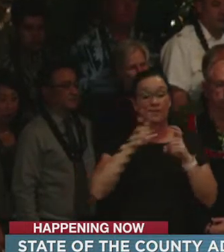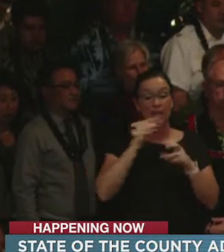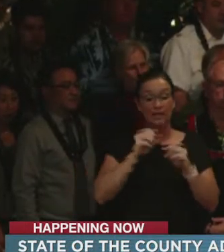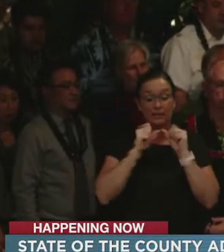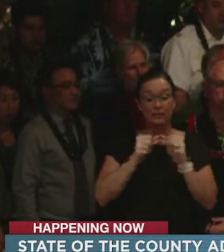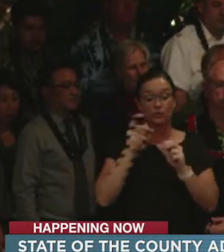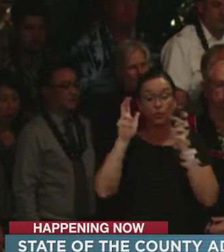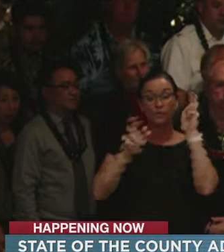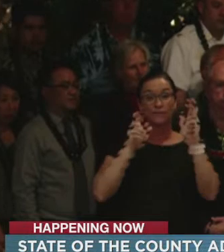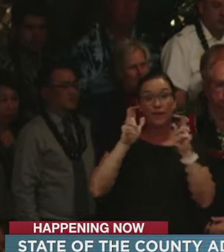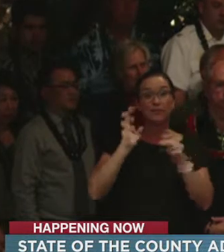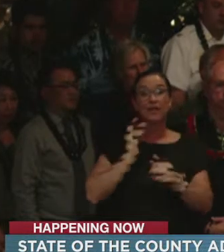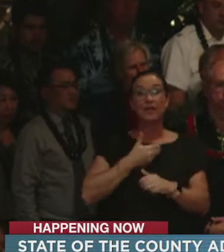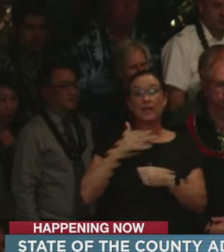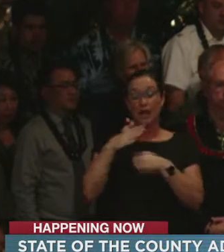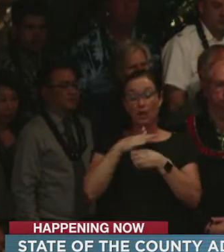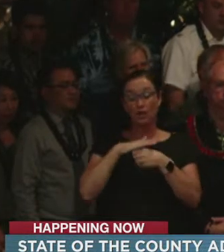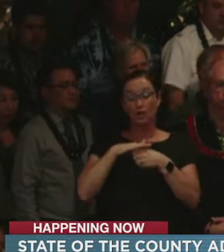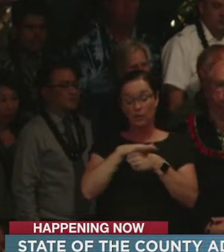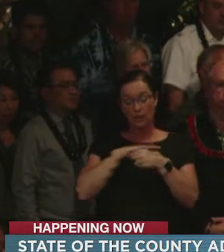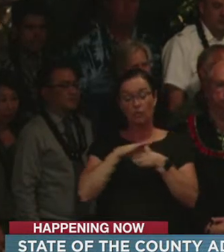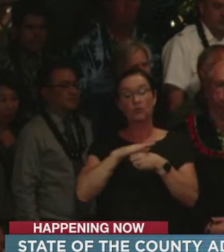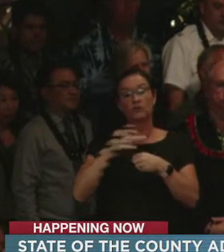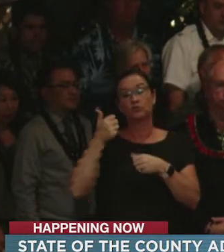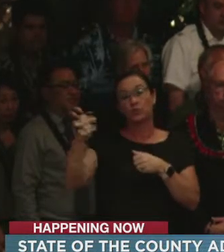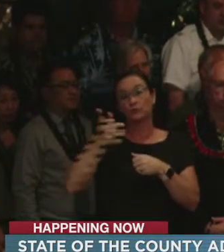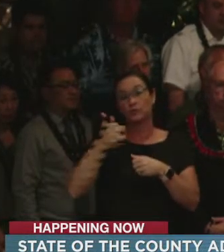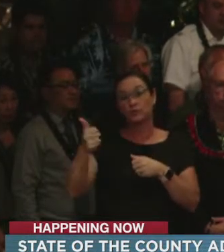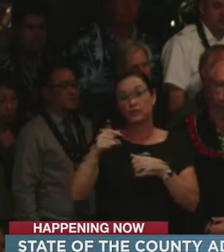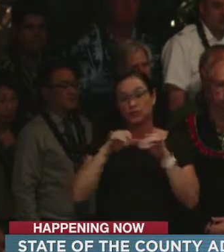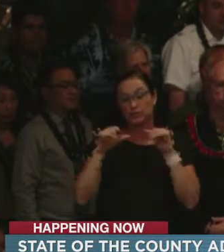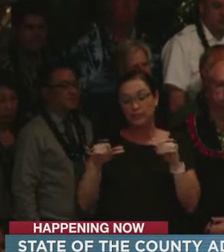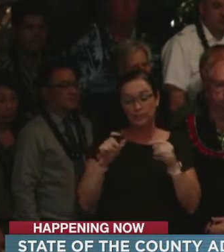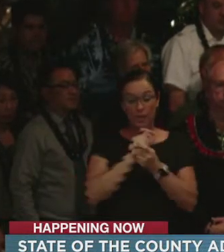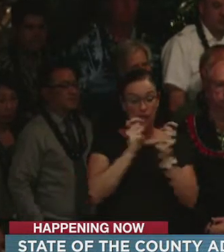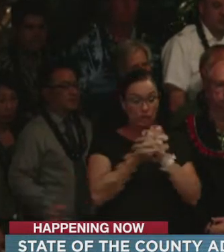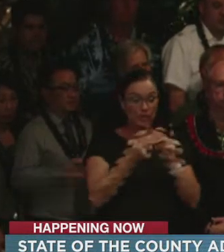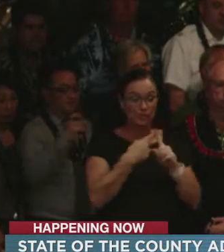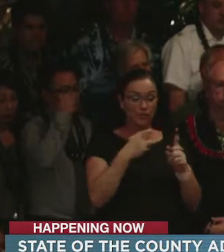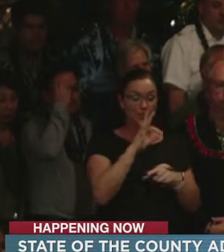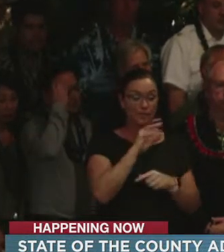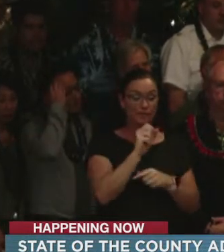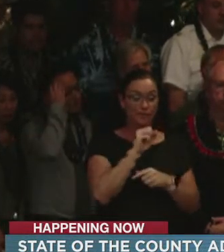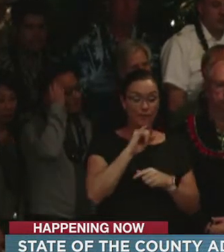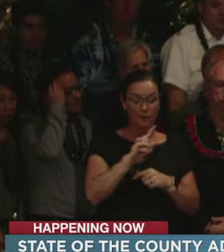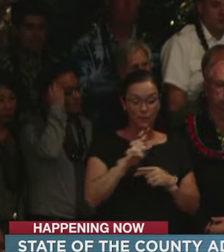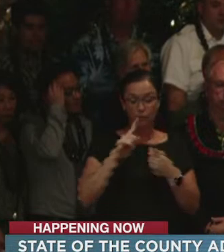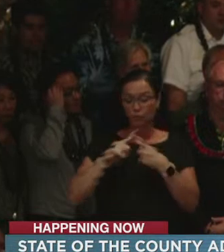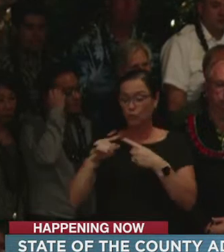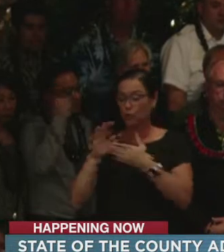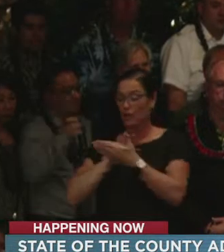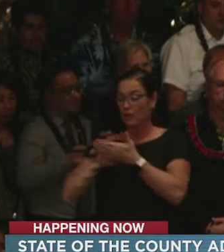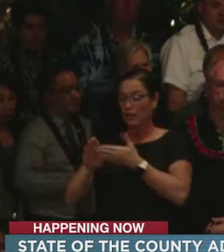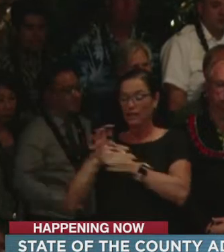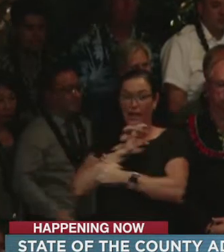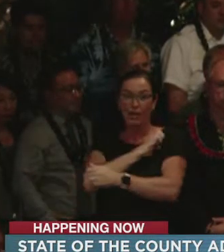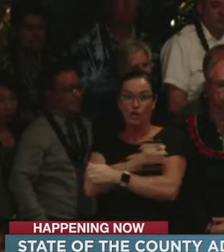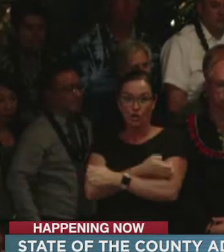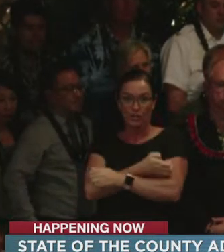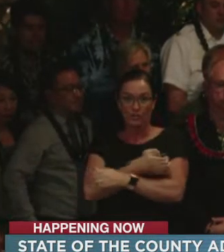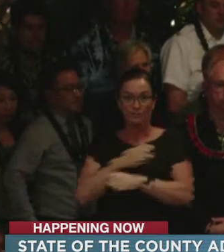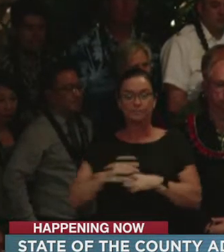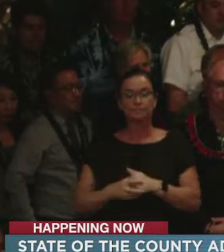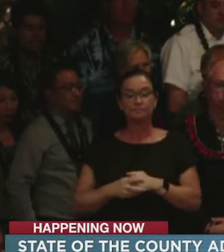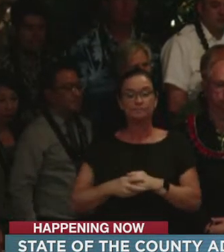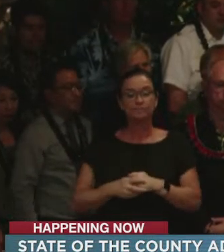our county's transportation systems from fossil to clean energy vehicles. By the end of the year,